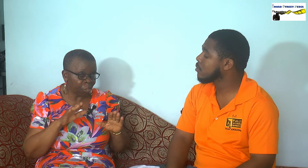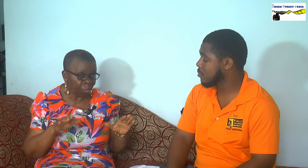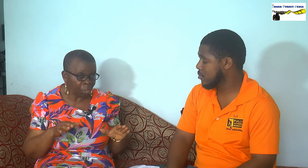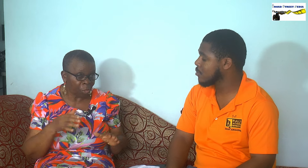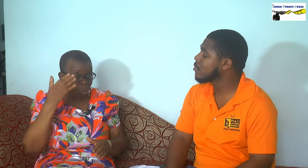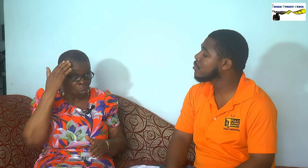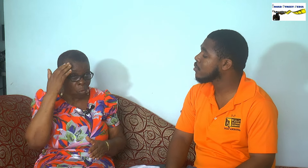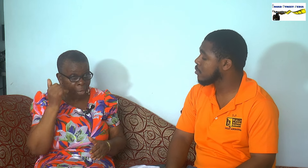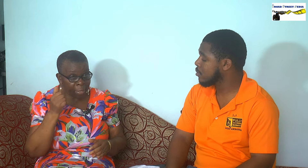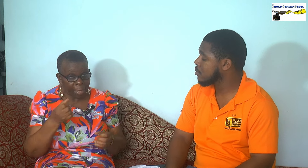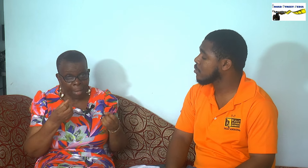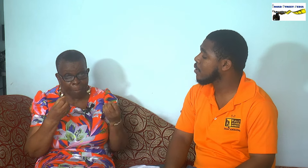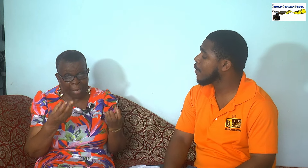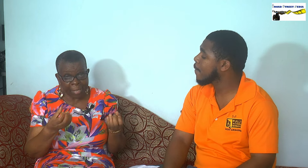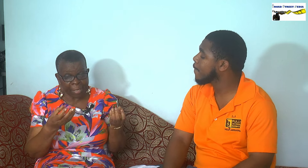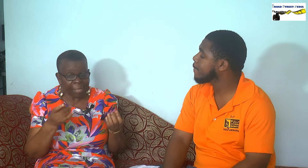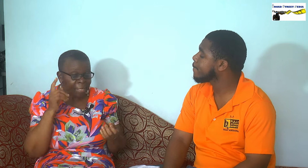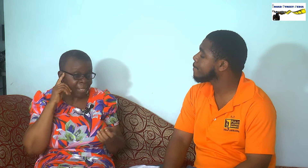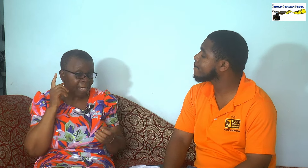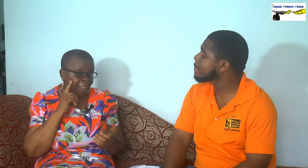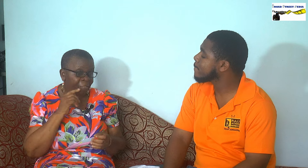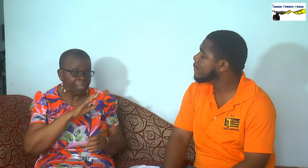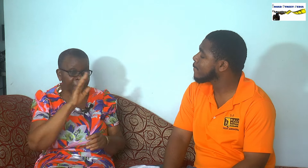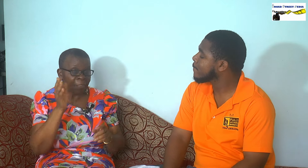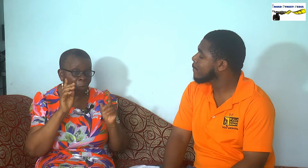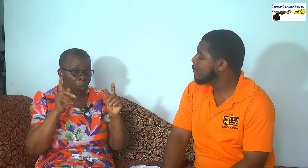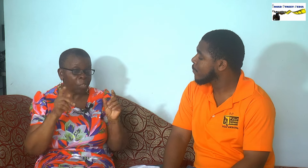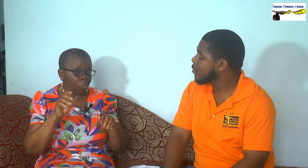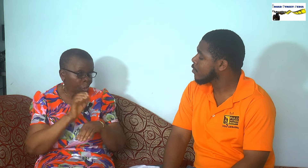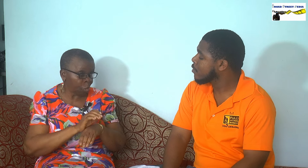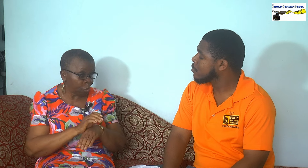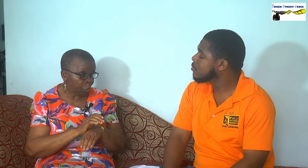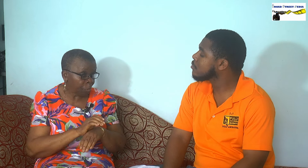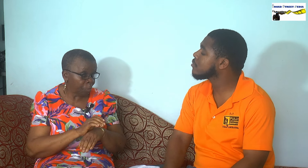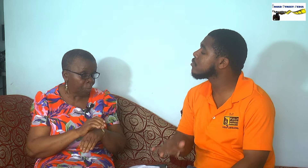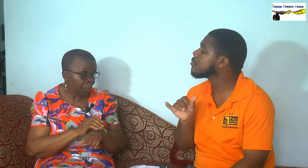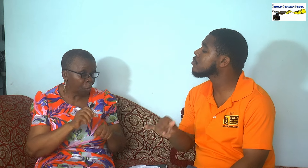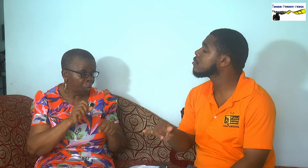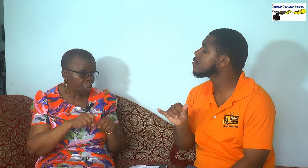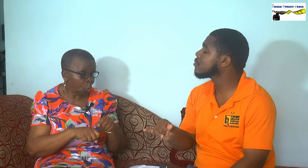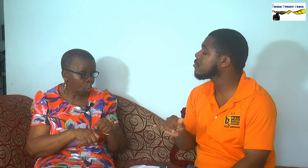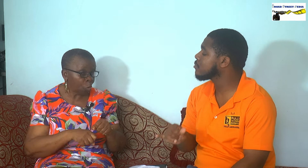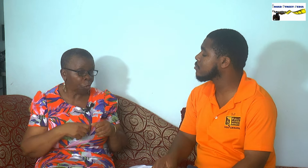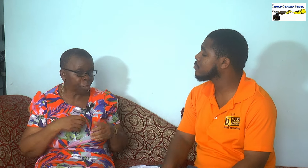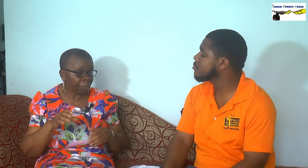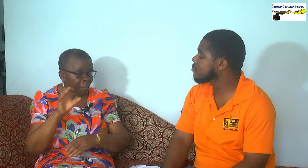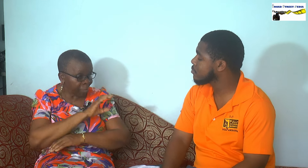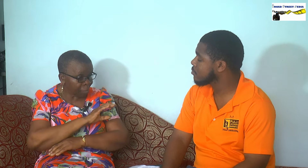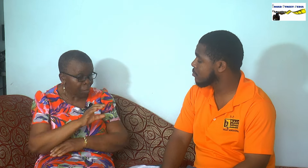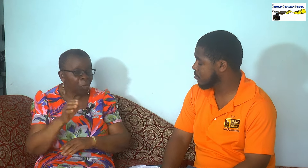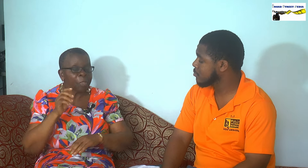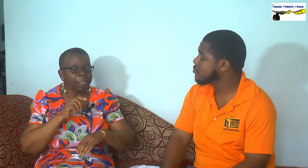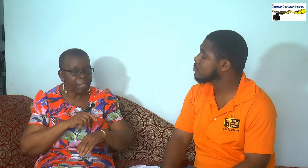children. Why? Many deaf never went to church. Okay. So Christmas was the